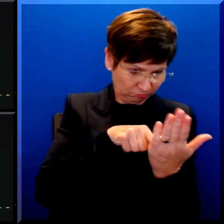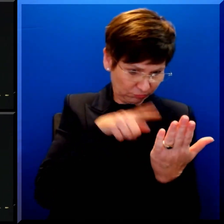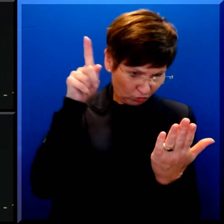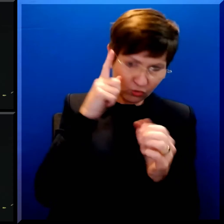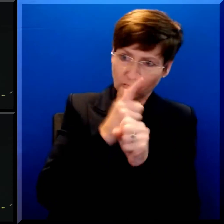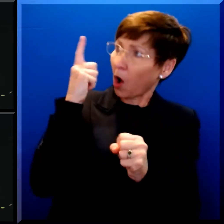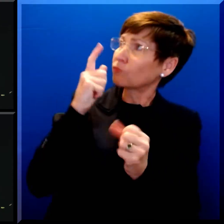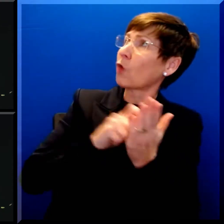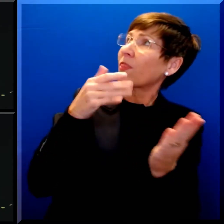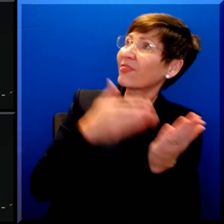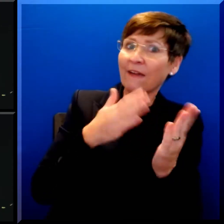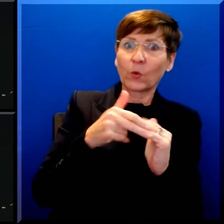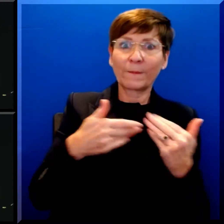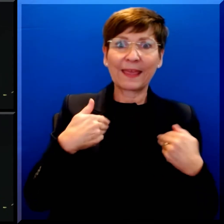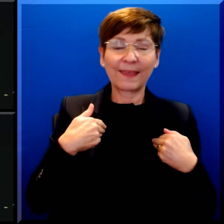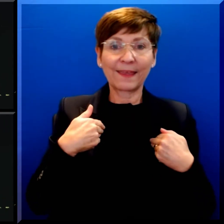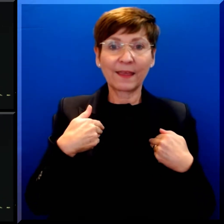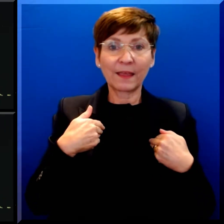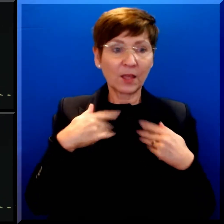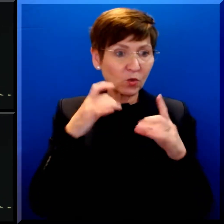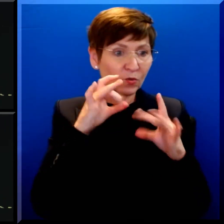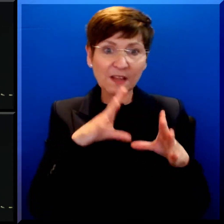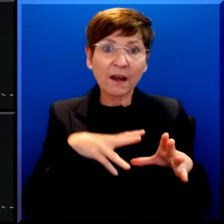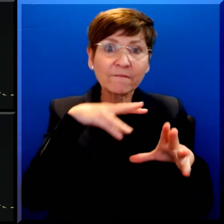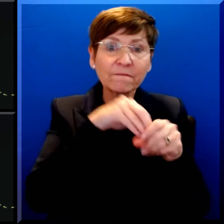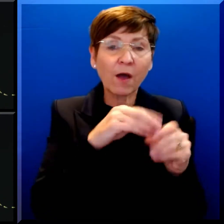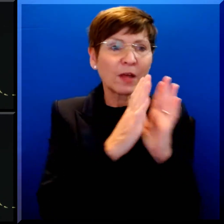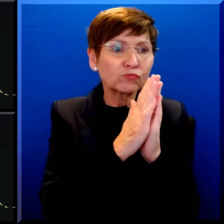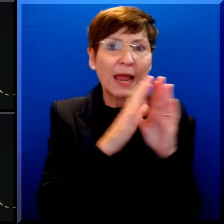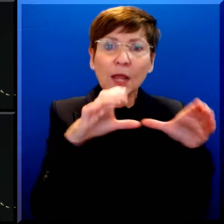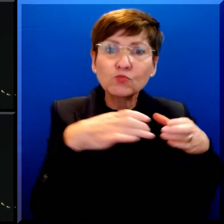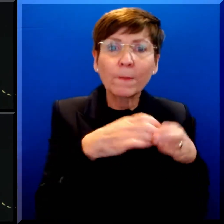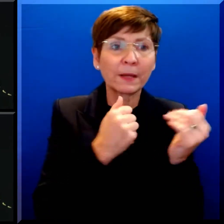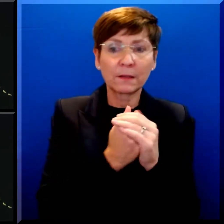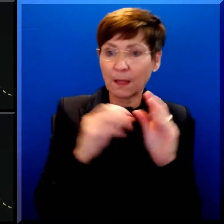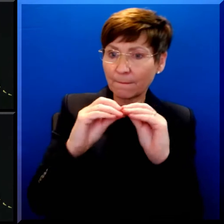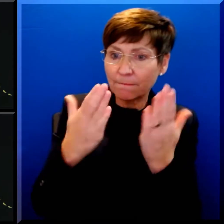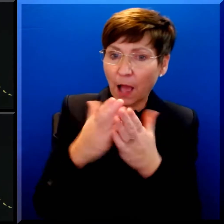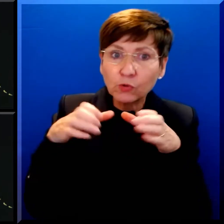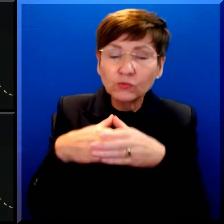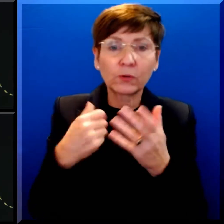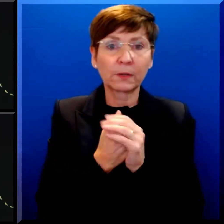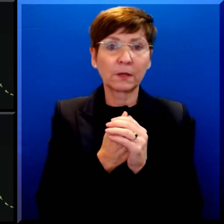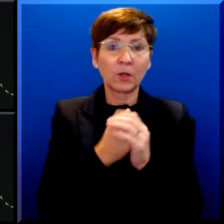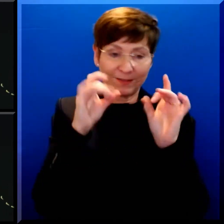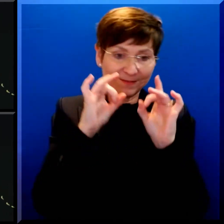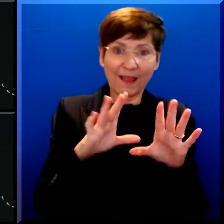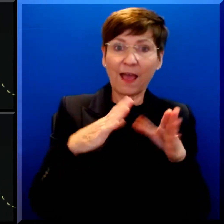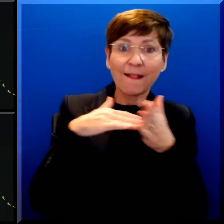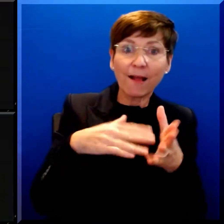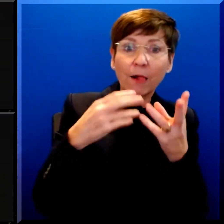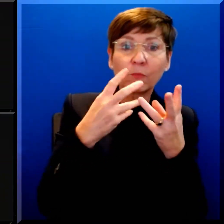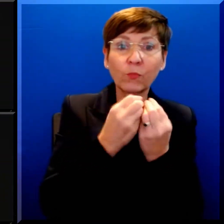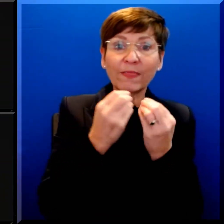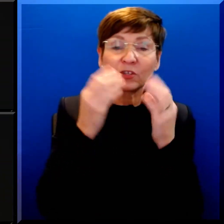answers your prayers. You join a small group. You start serving. You're using your gifts. And faith is wonderful. Sometimes we